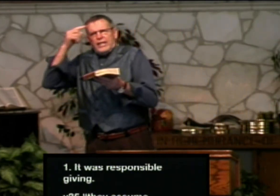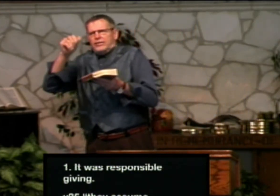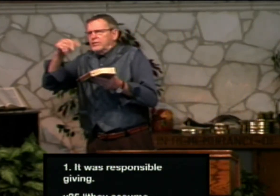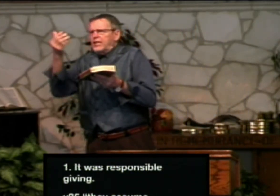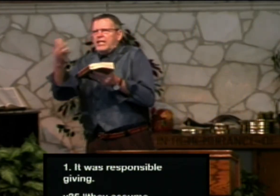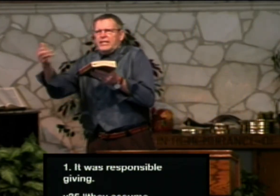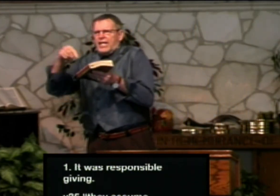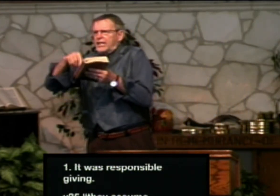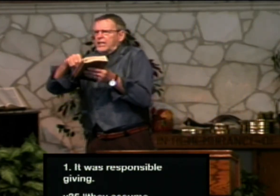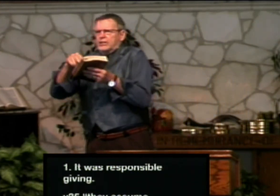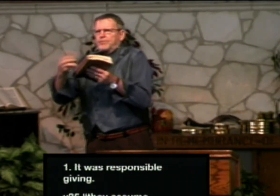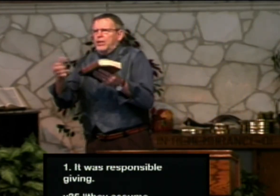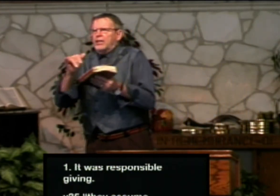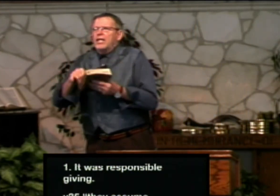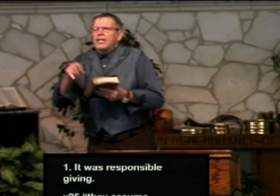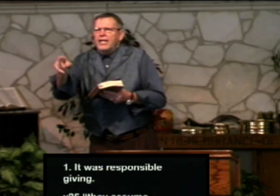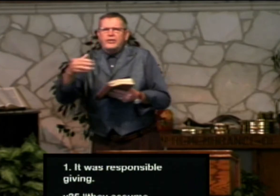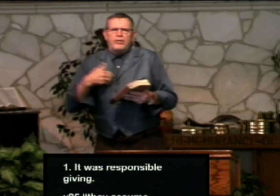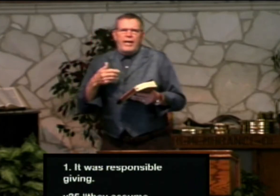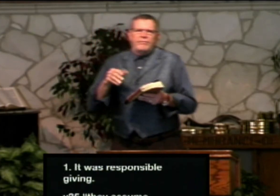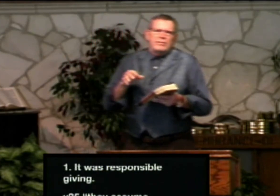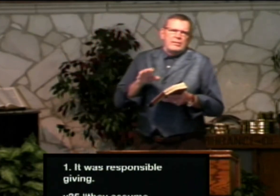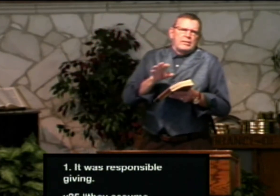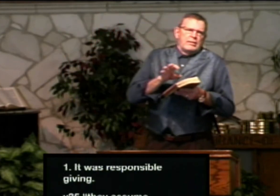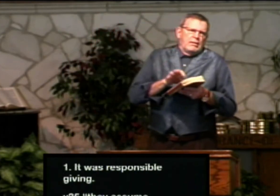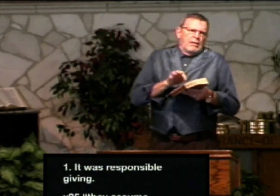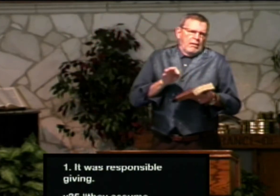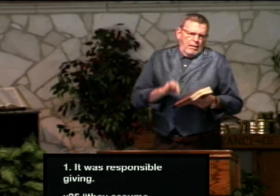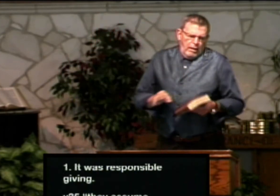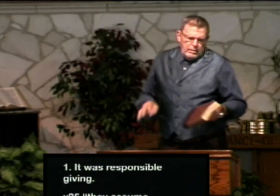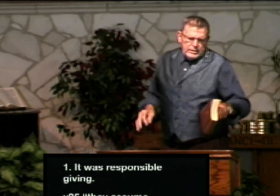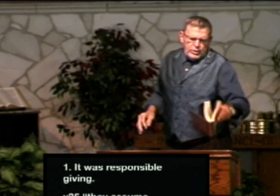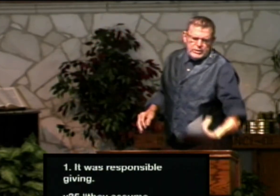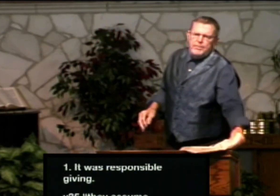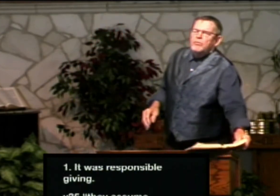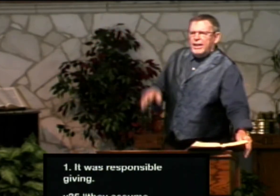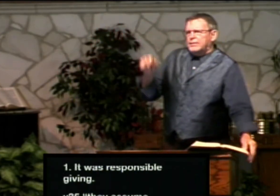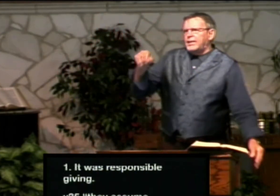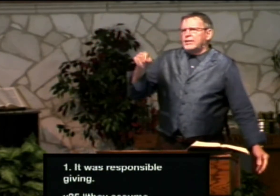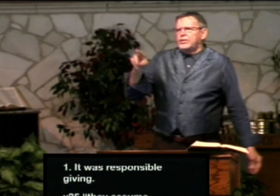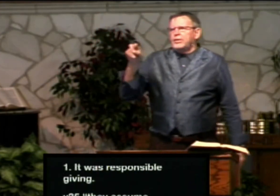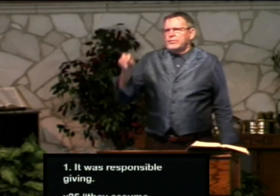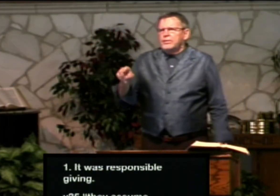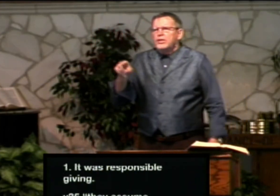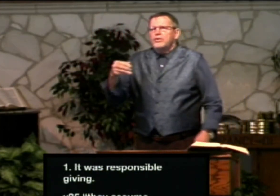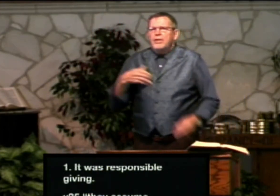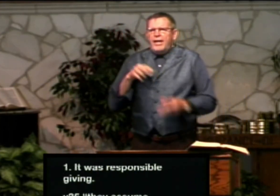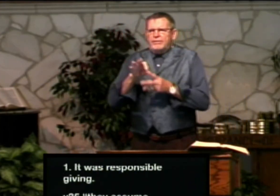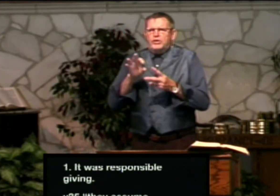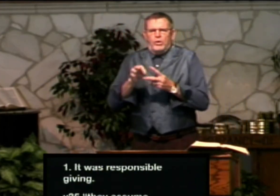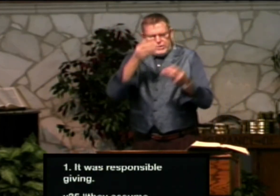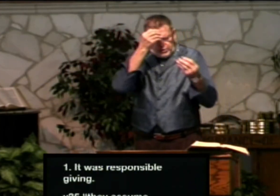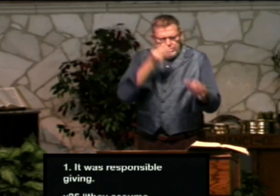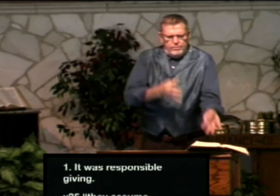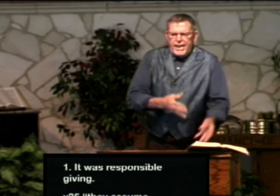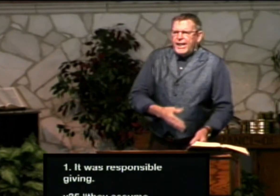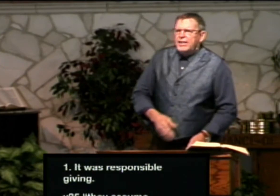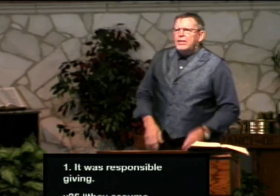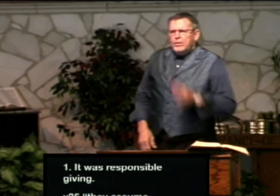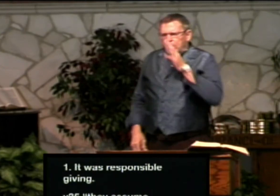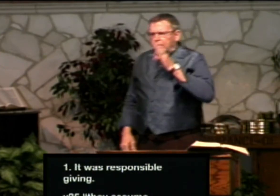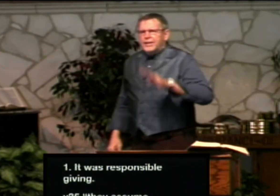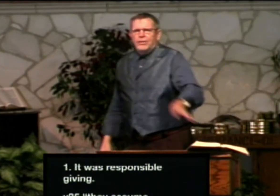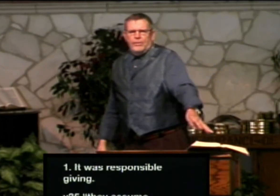I don't think there's anything in this book that you have a choice. Well, yeah, you do. You have a choice to